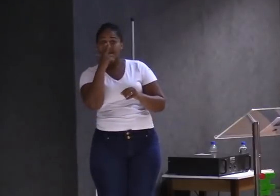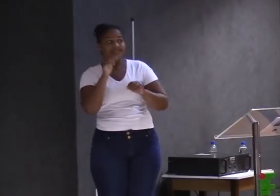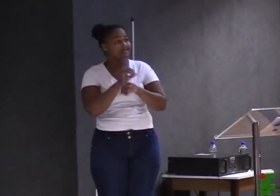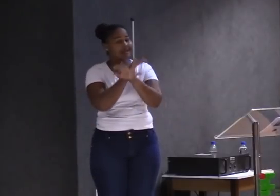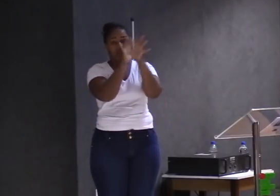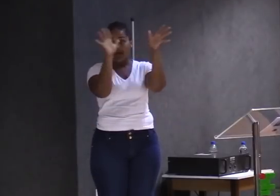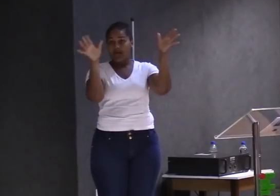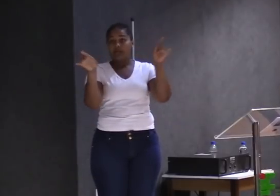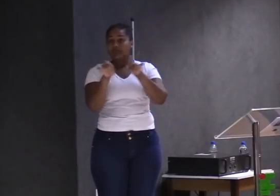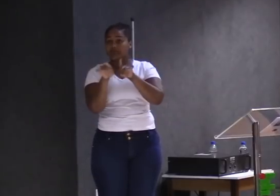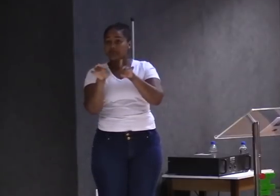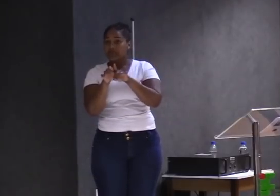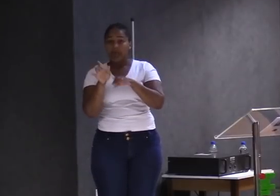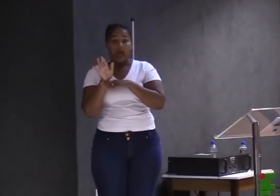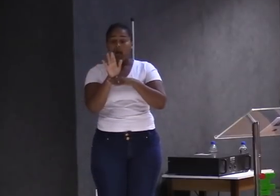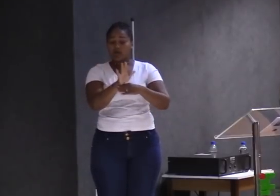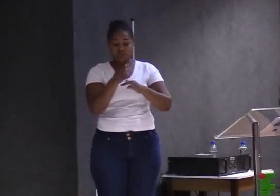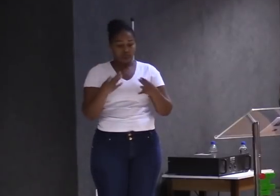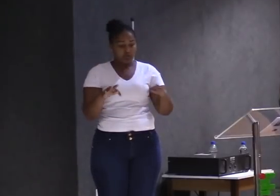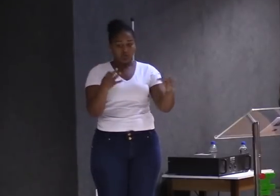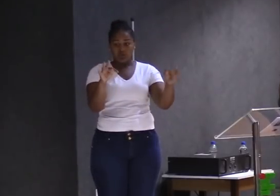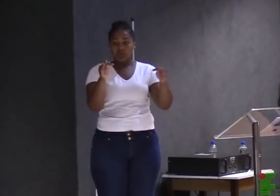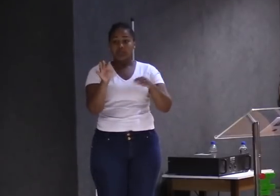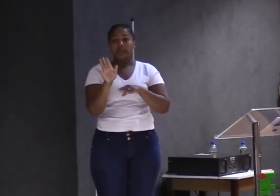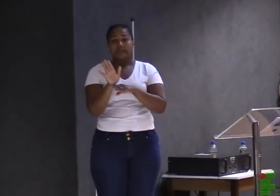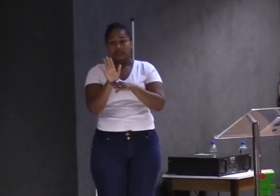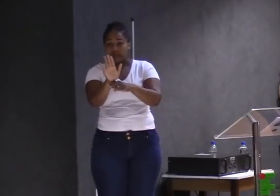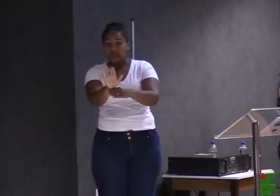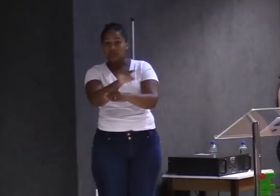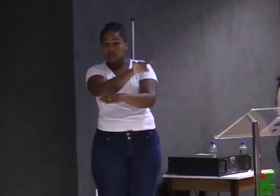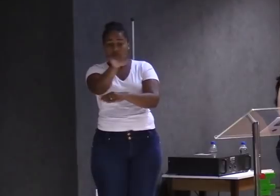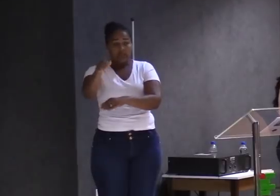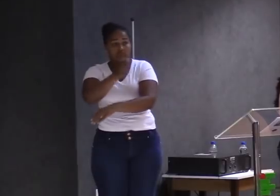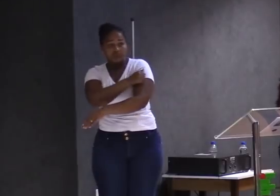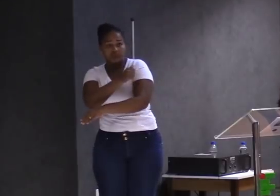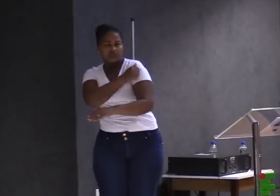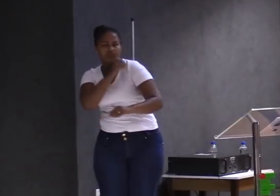tecnológicas, eles vão fazer todo sentido para os estudantes também.